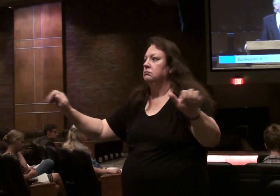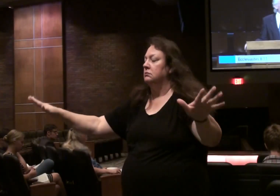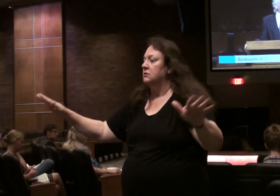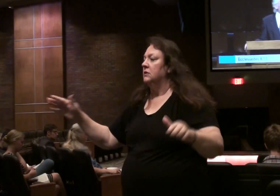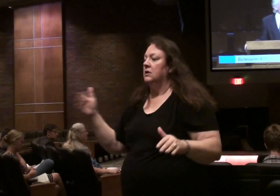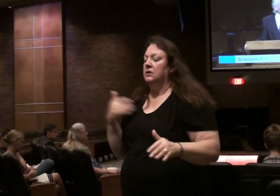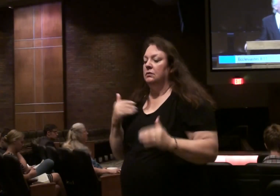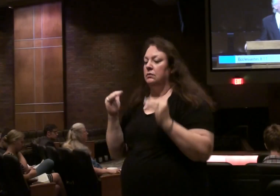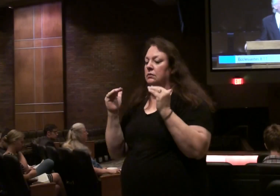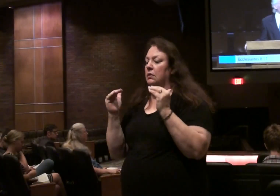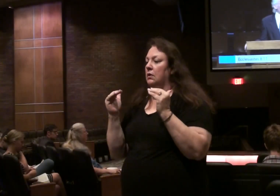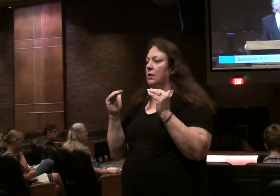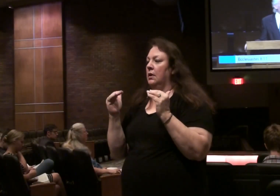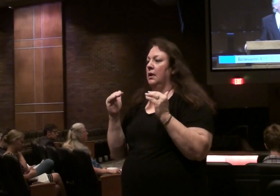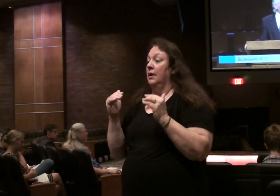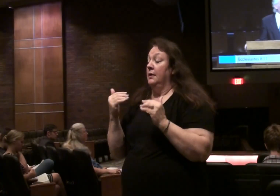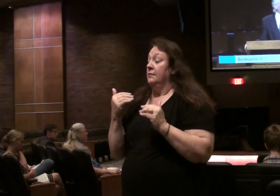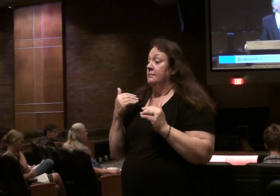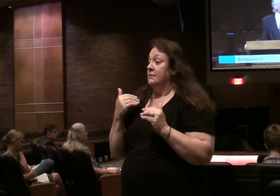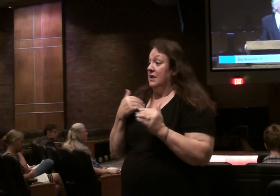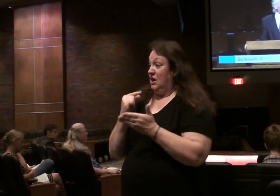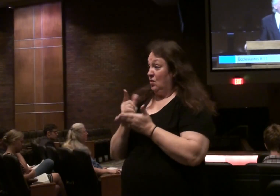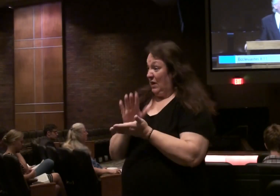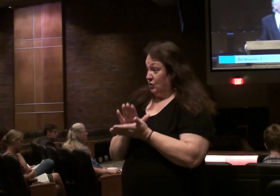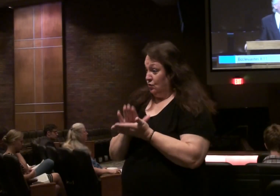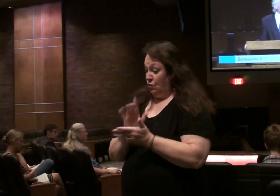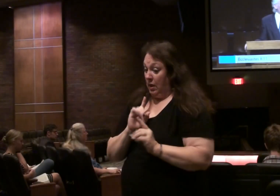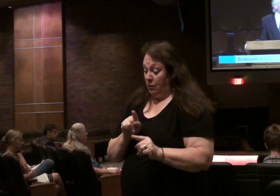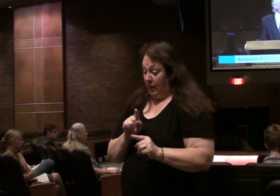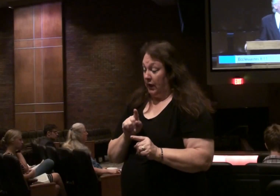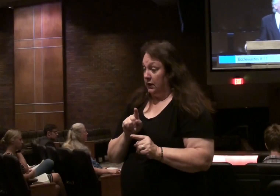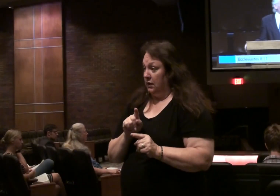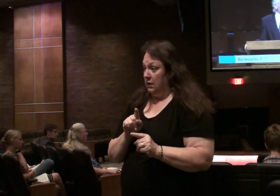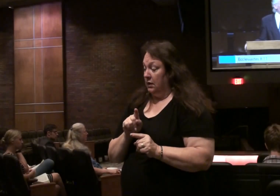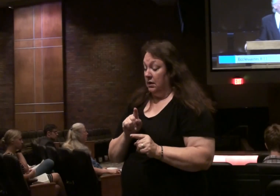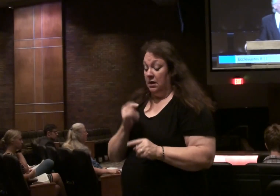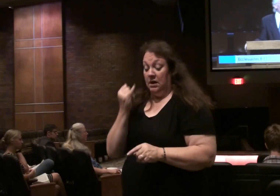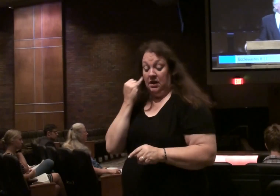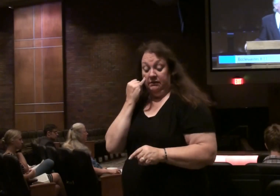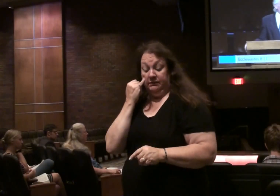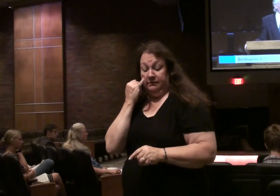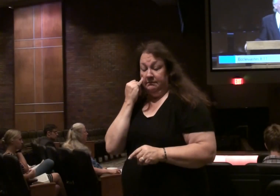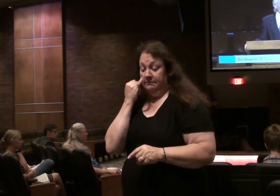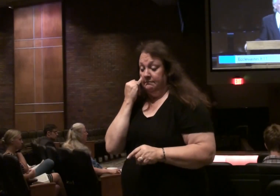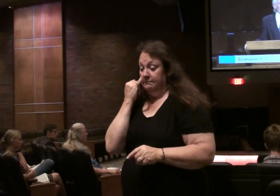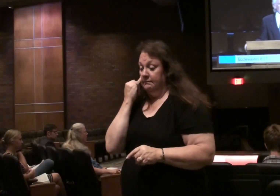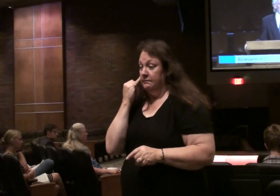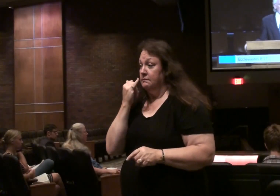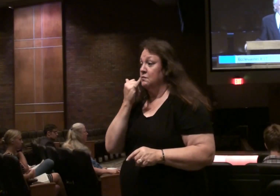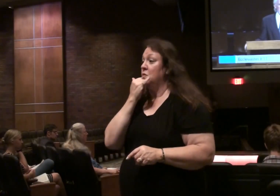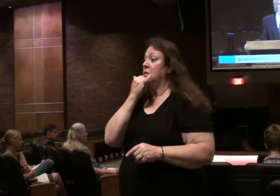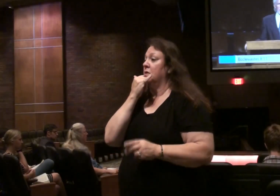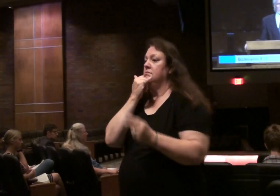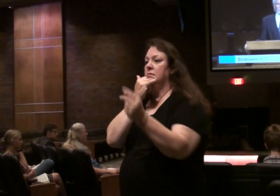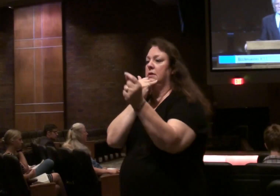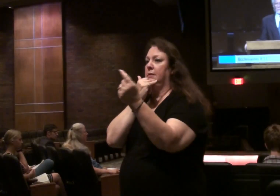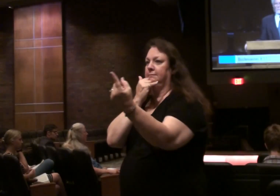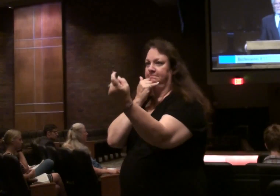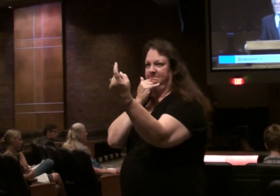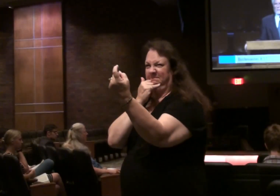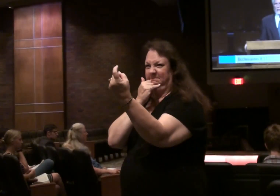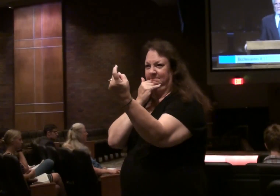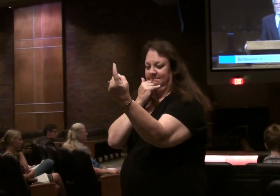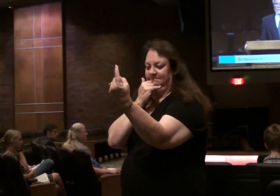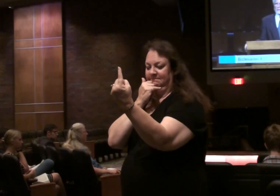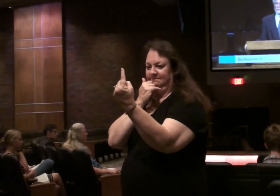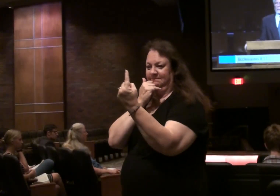know, justice was immediately applied in the grade school I attended. If you got out of line, they immediately called you to the front